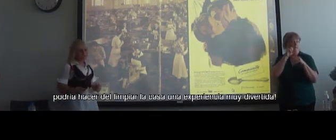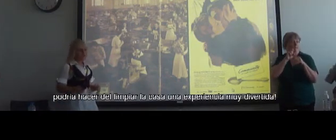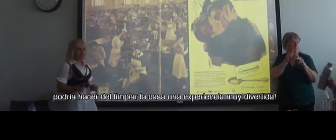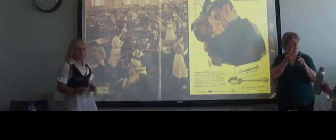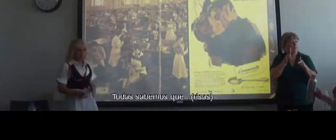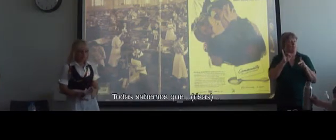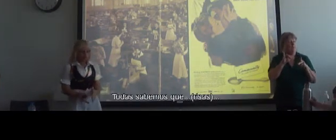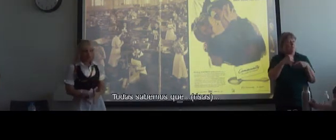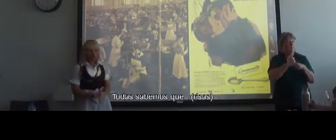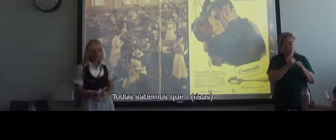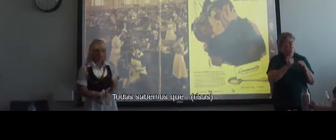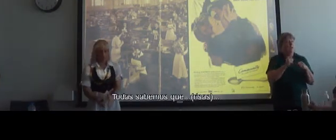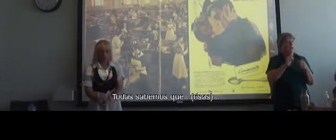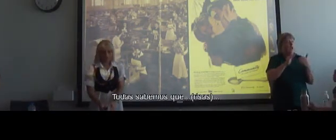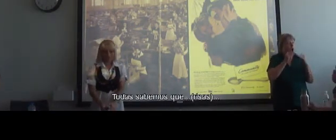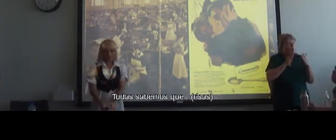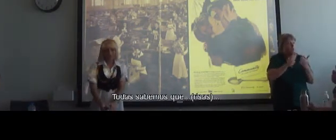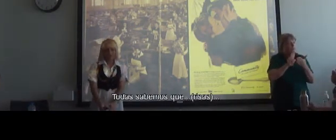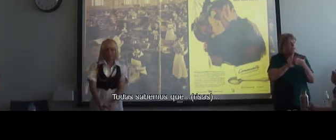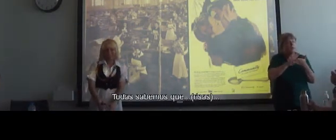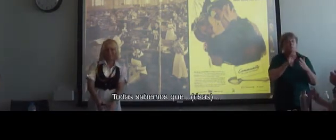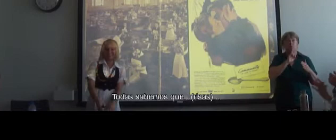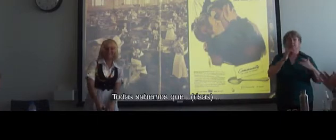exciting experience. We all know that